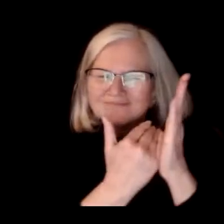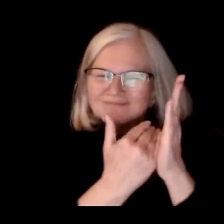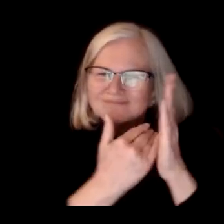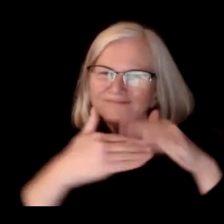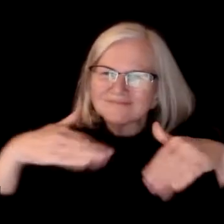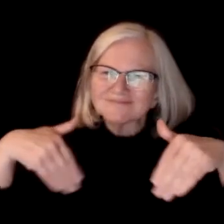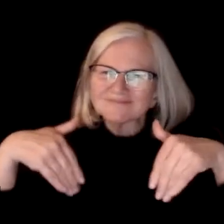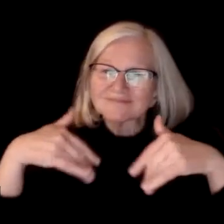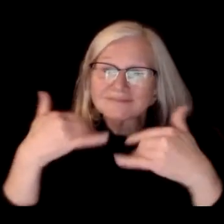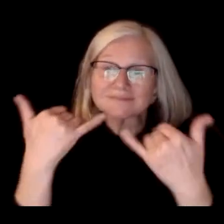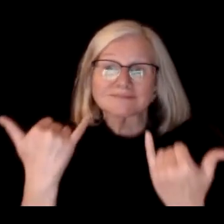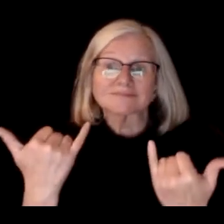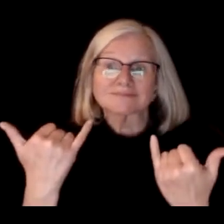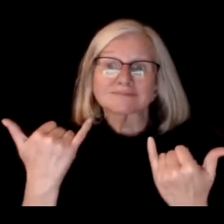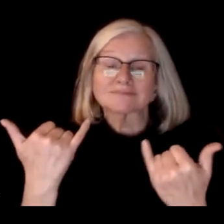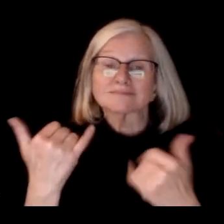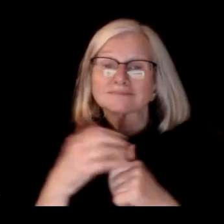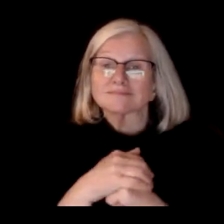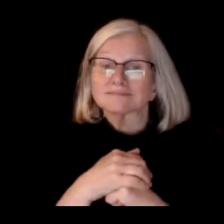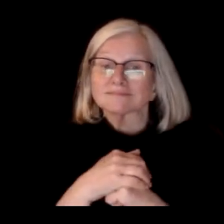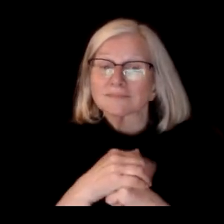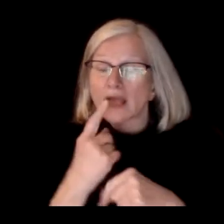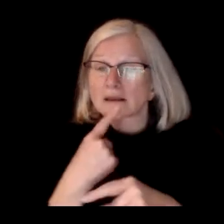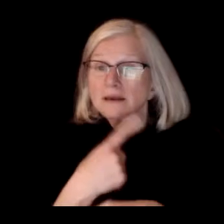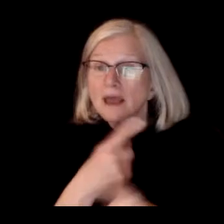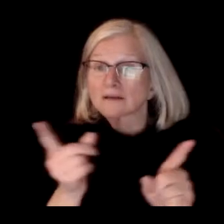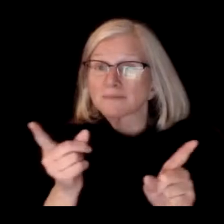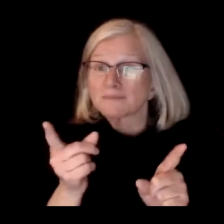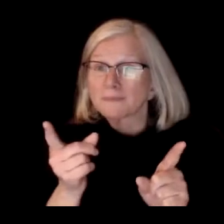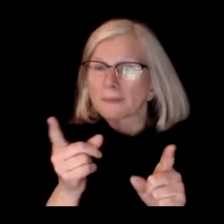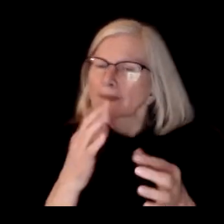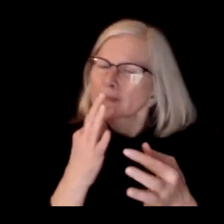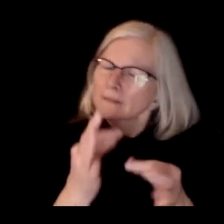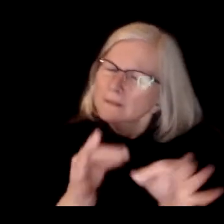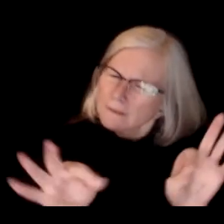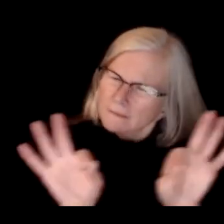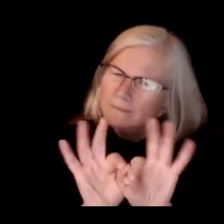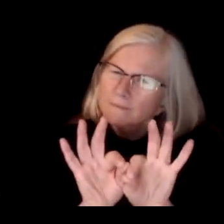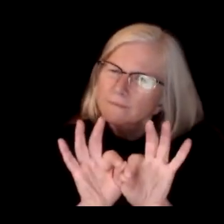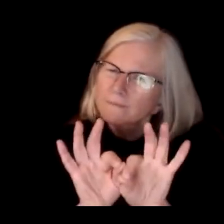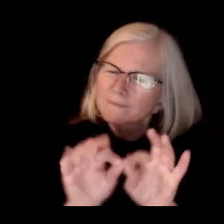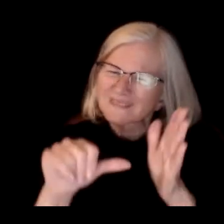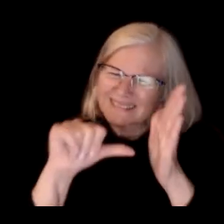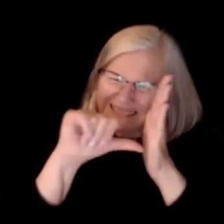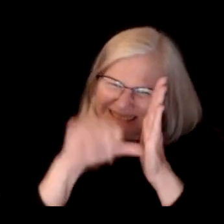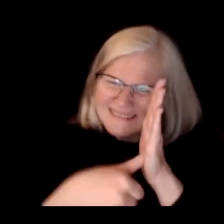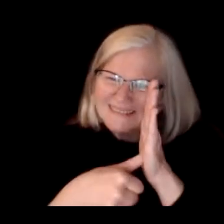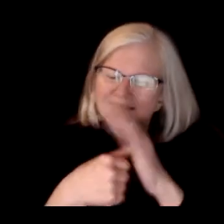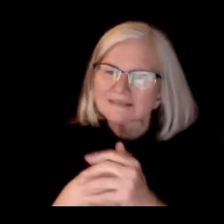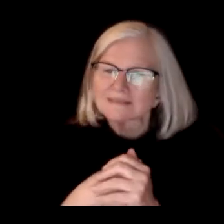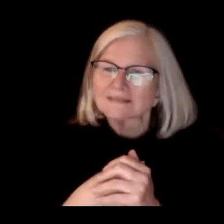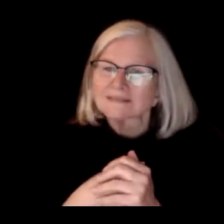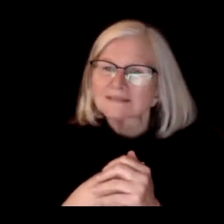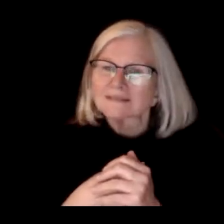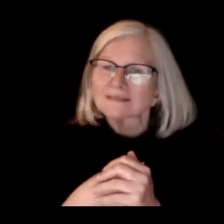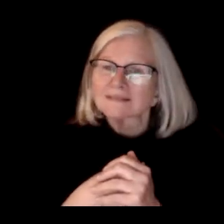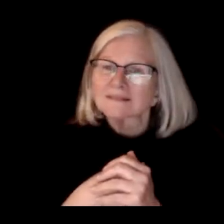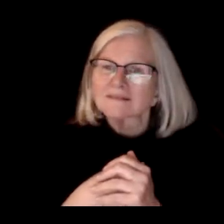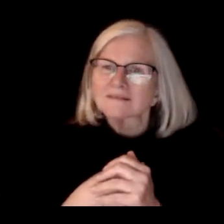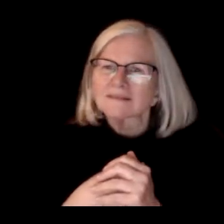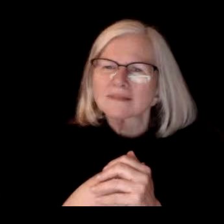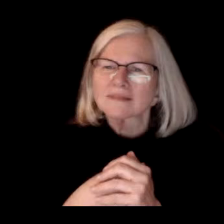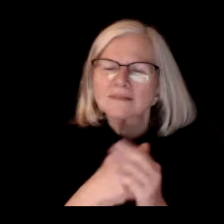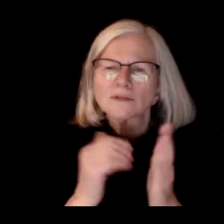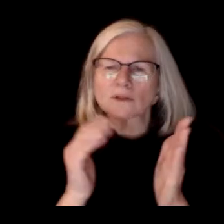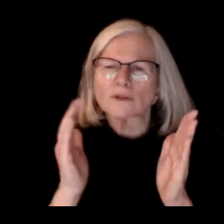we are talking about small, that's an important point to make here too. We're talking about small numbers of doses